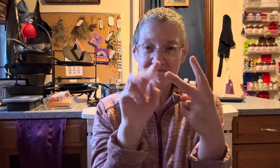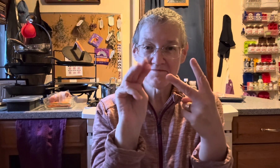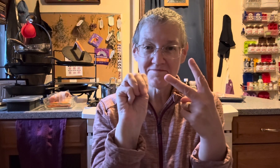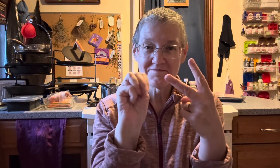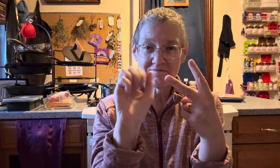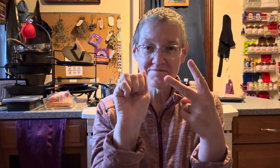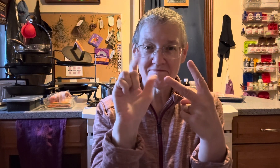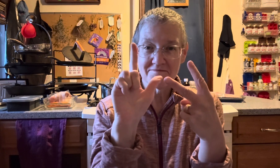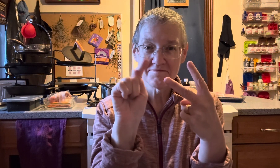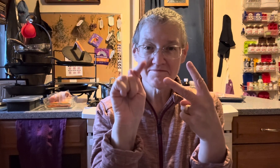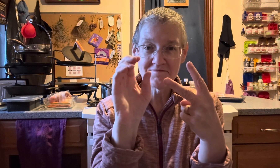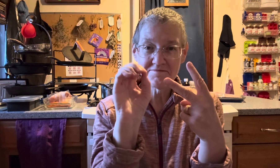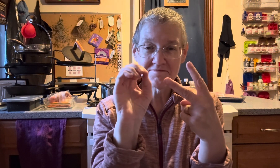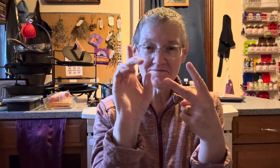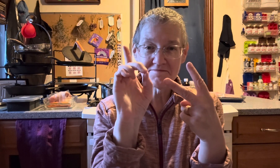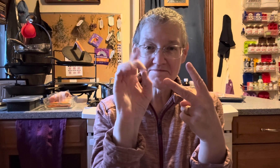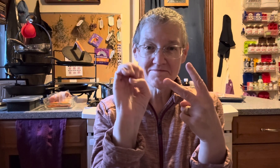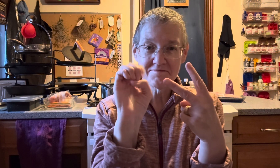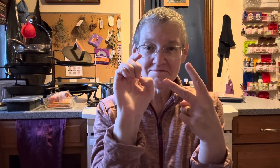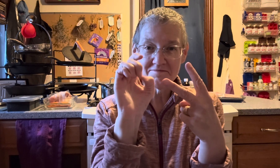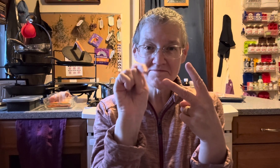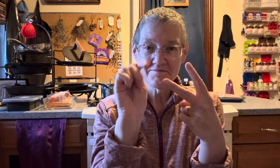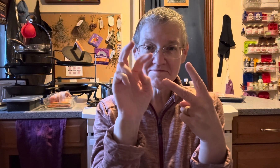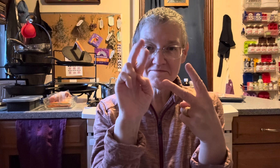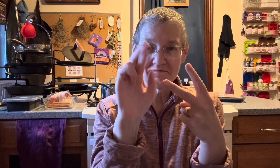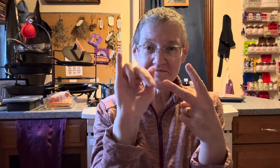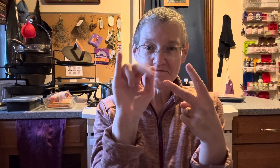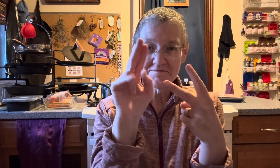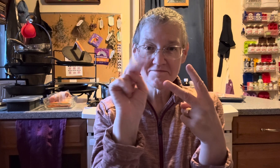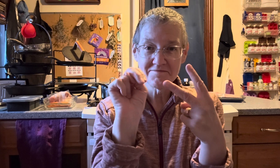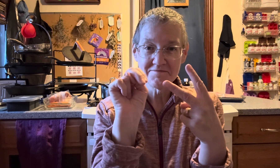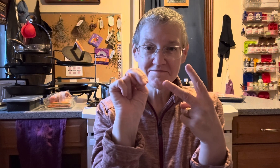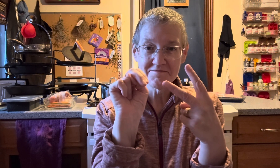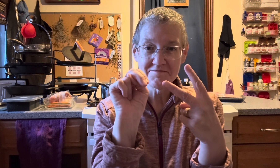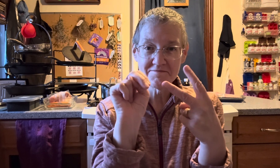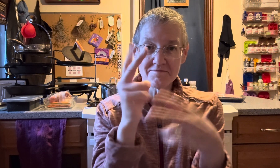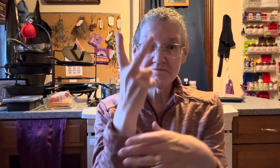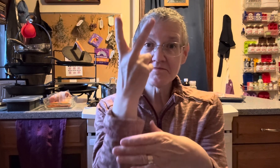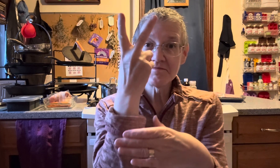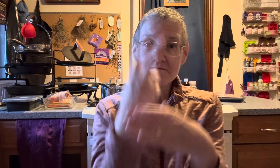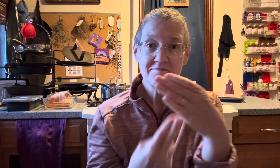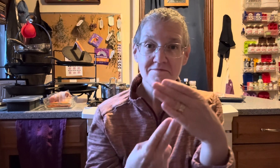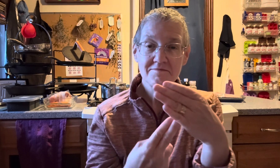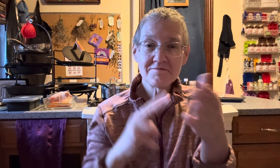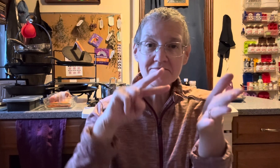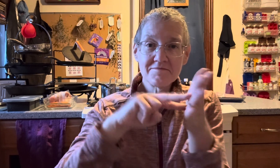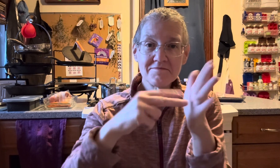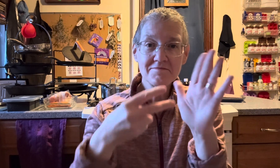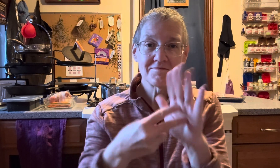and maltodextrin. Those are both other names for sugar.